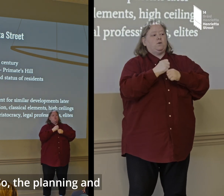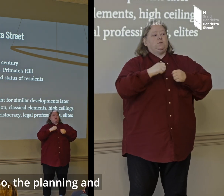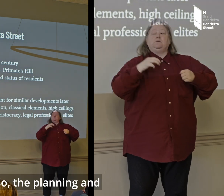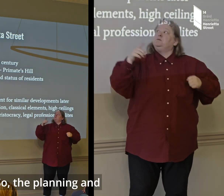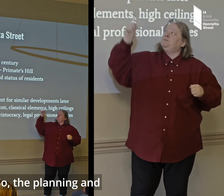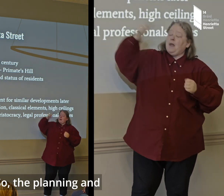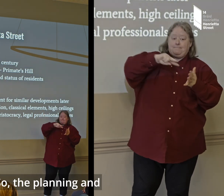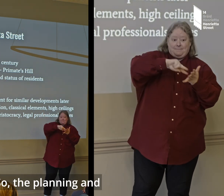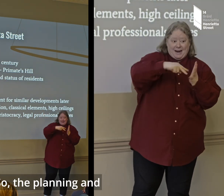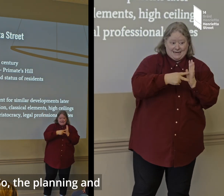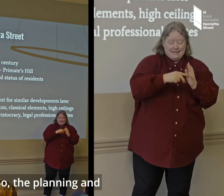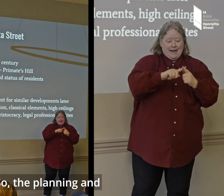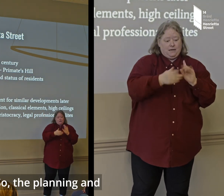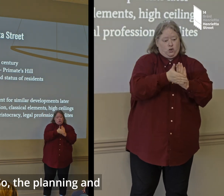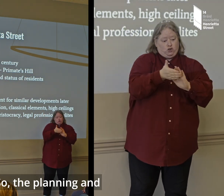So,